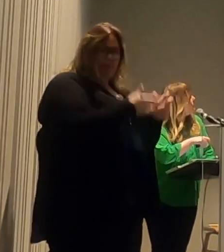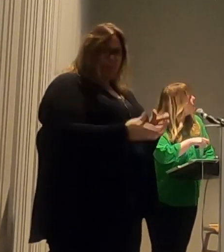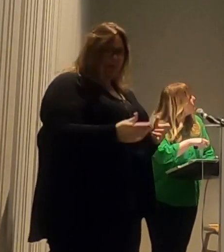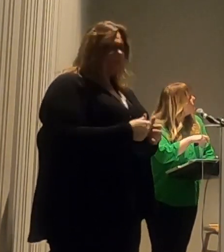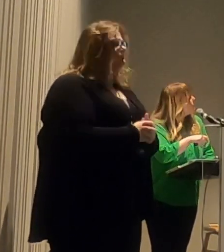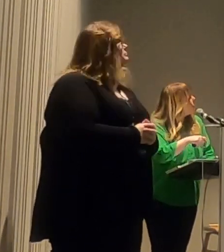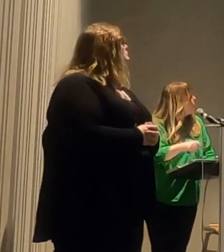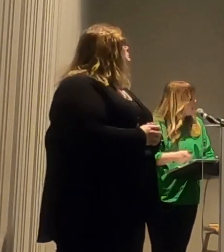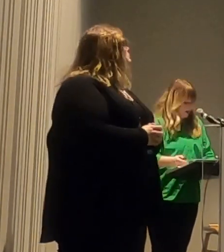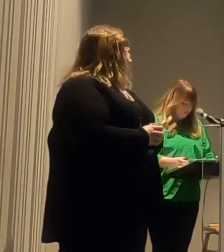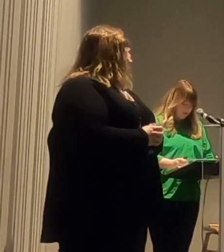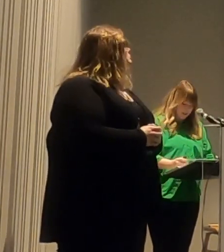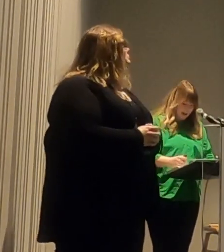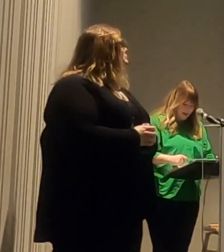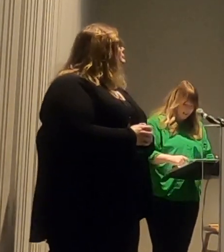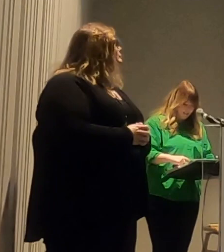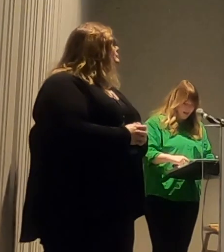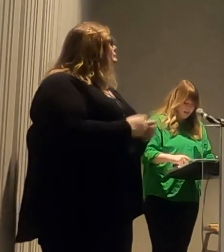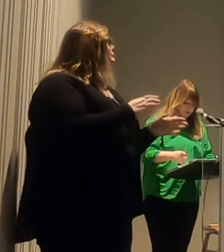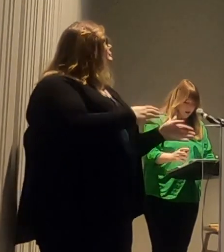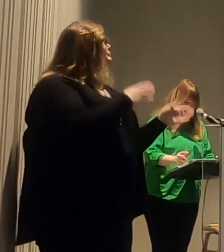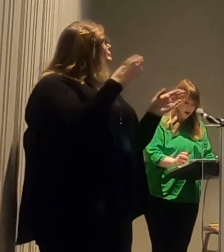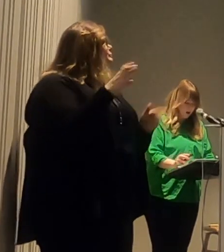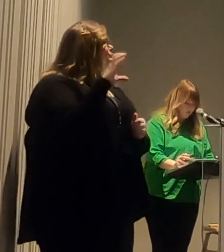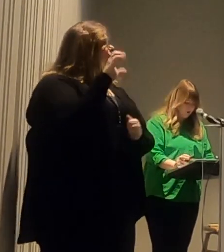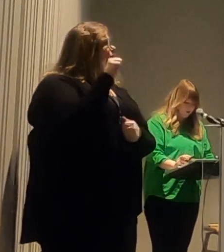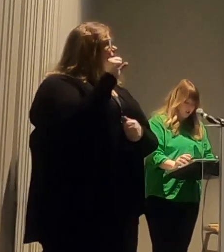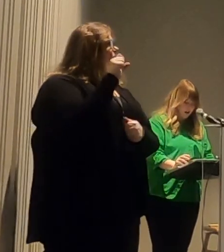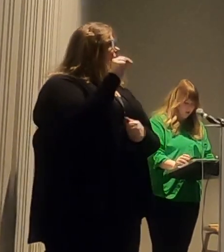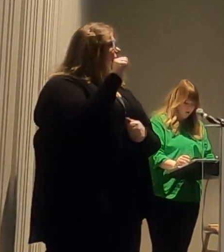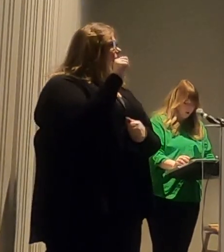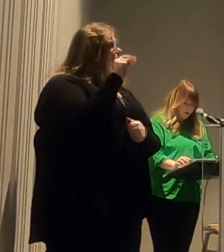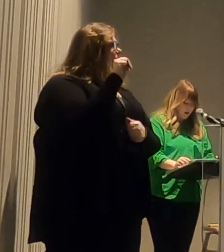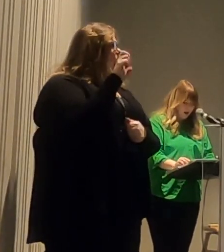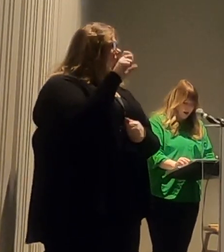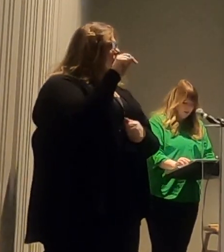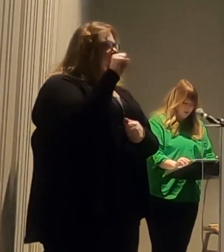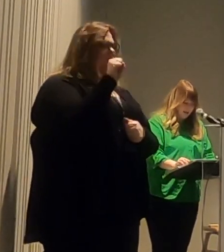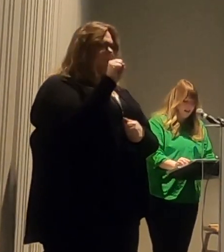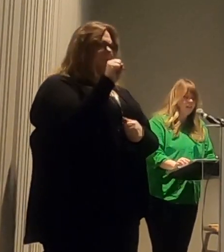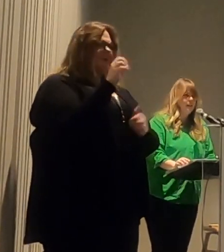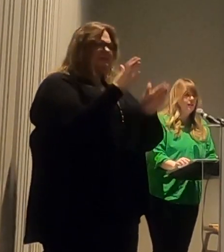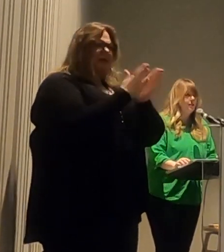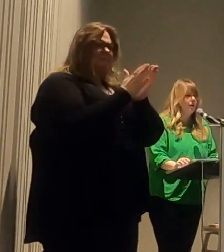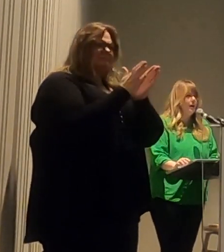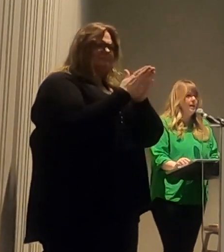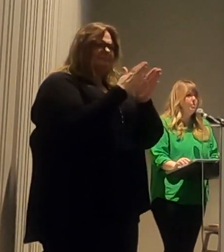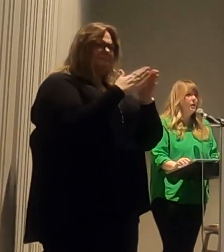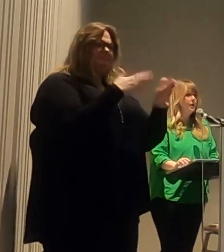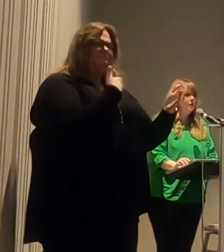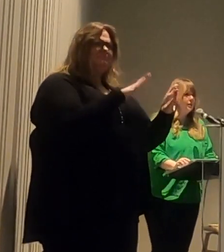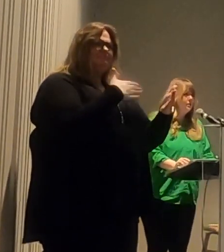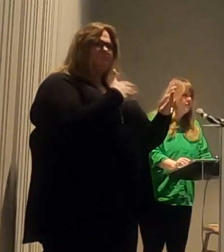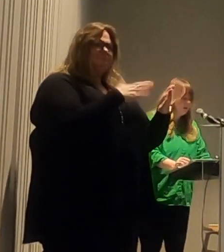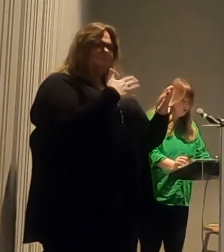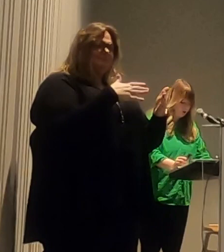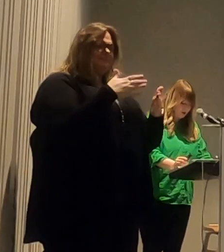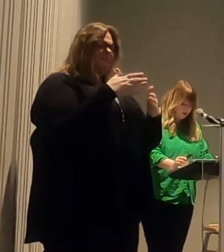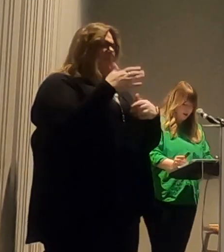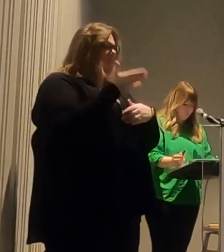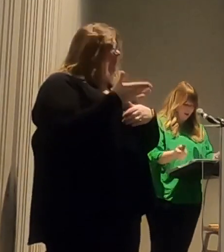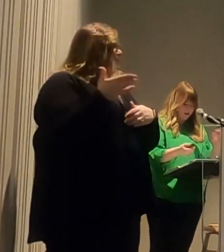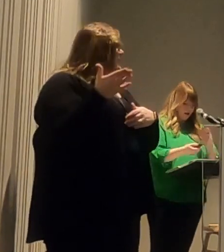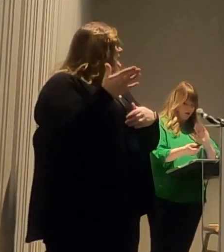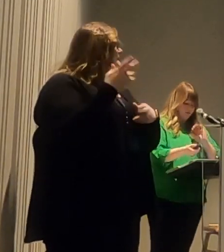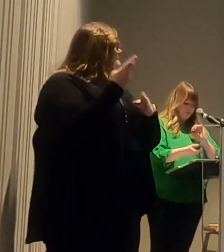Next, down here, we have the castanets of Cao Gojiao. Castanets are a percussion